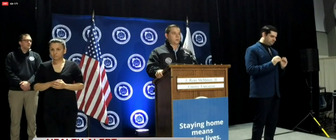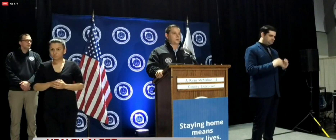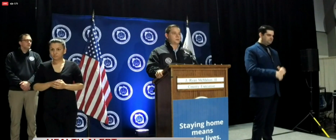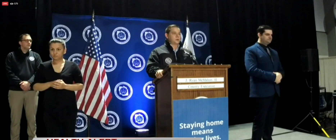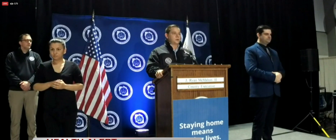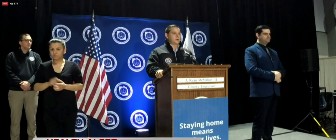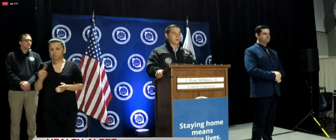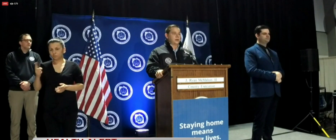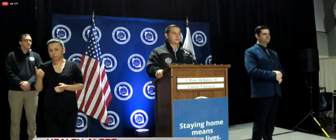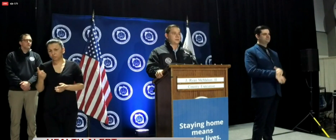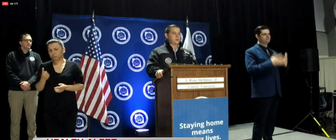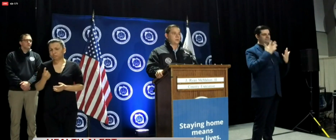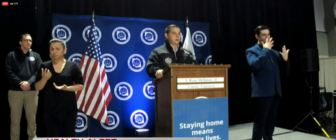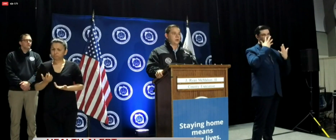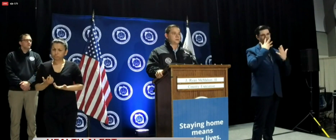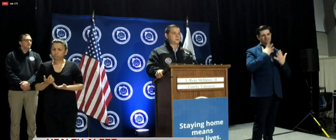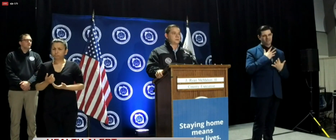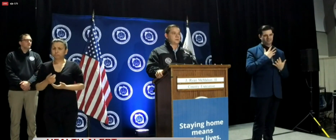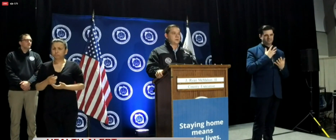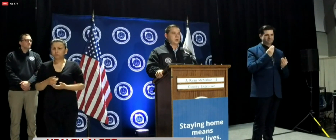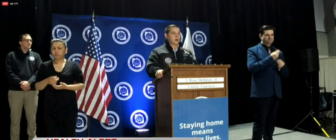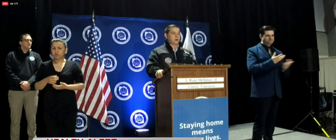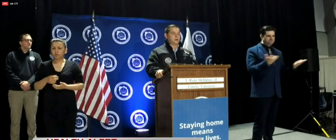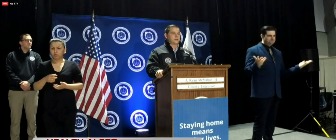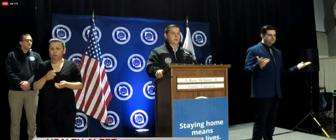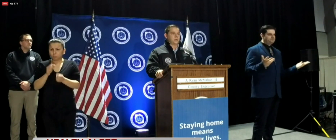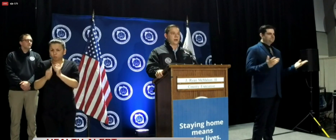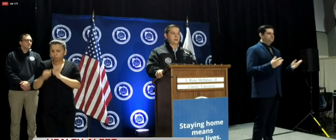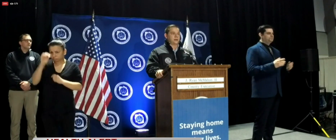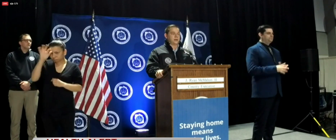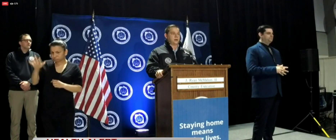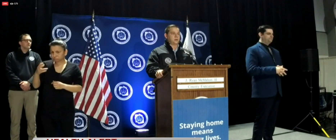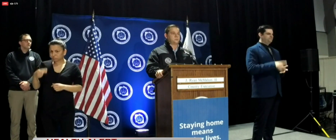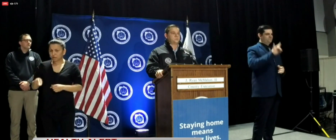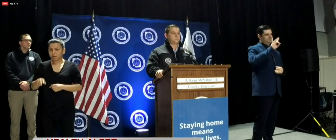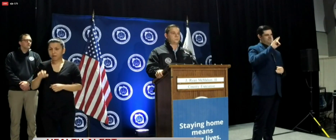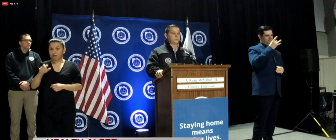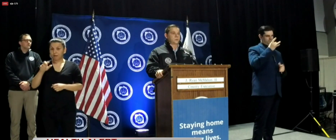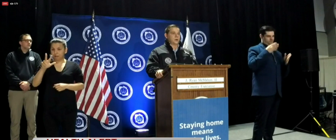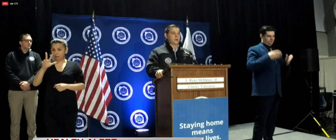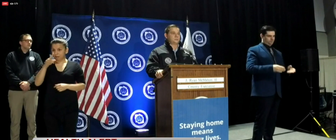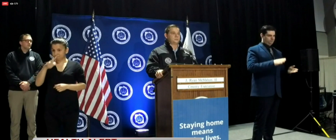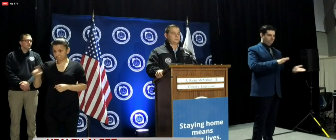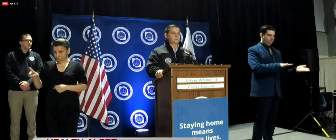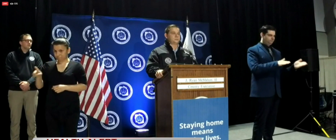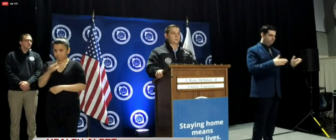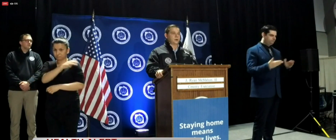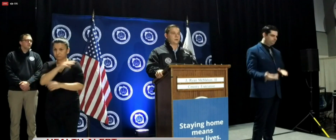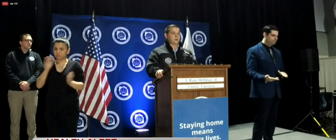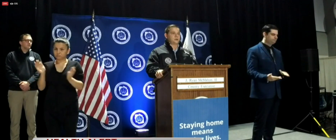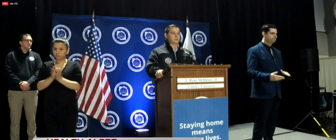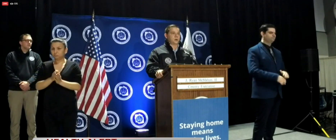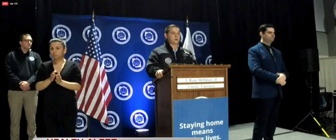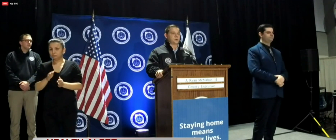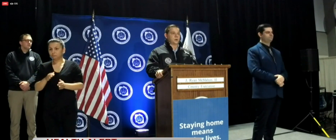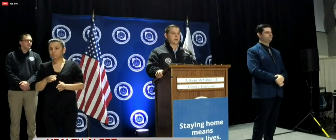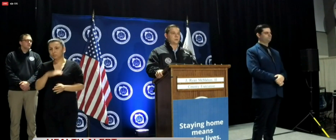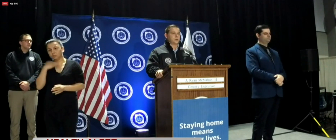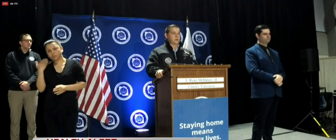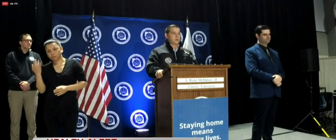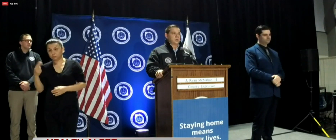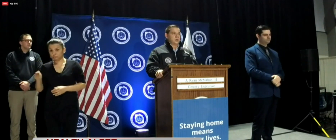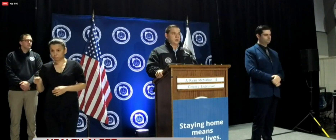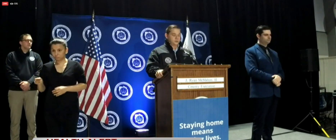put out a release earlier that today we lost our 8th neighbor in Onondaga County. Our thoughts and prayers go